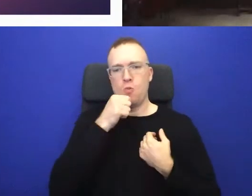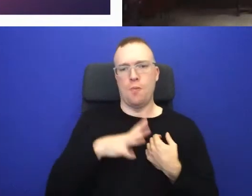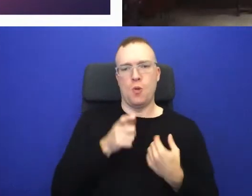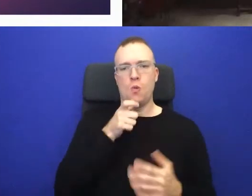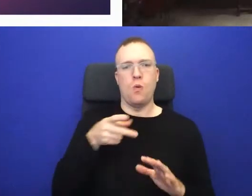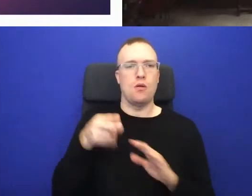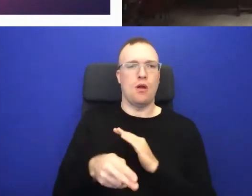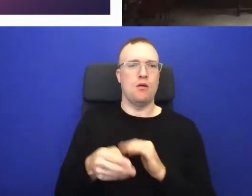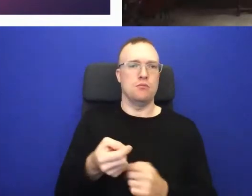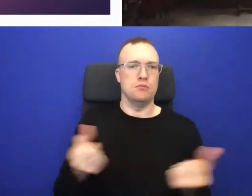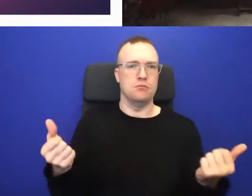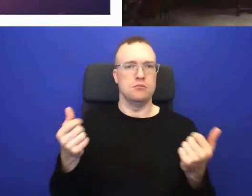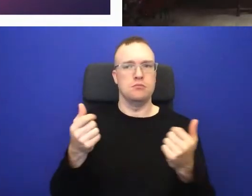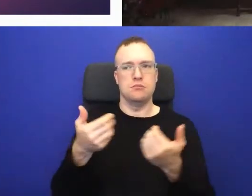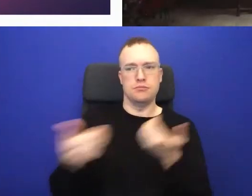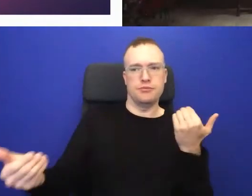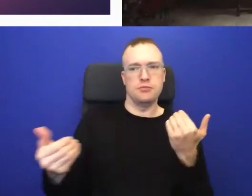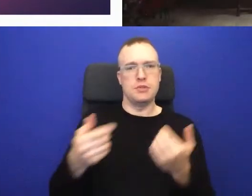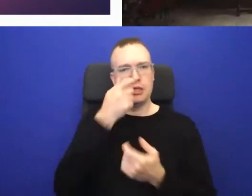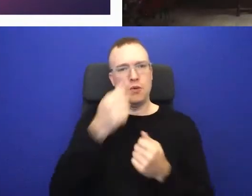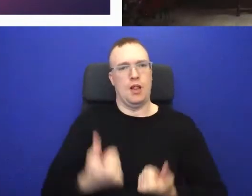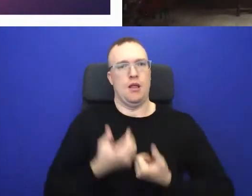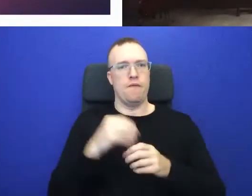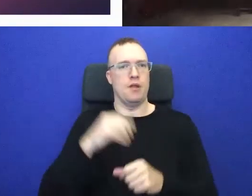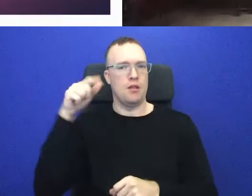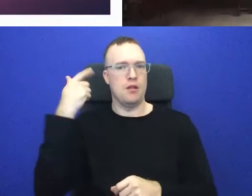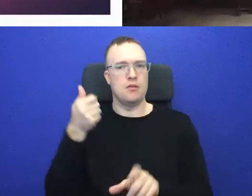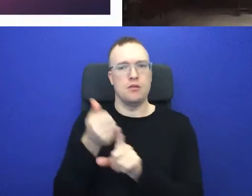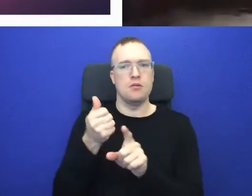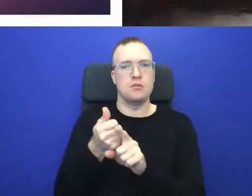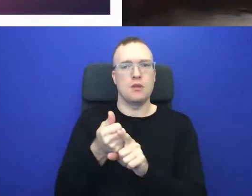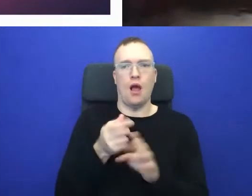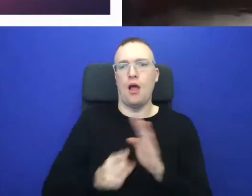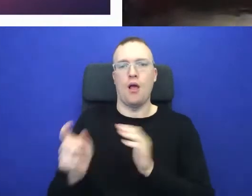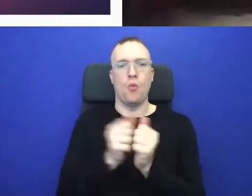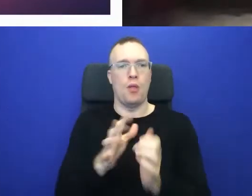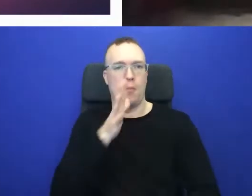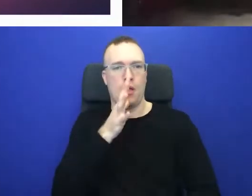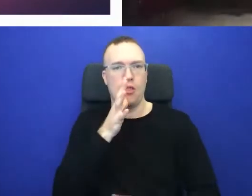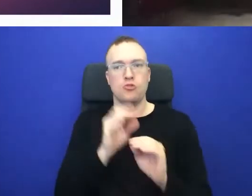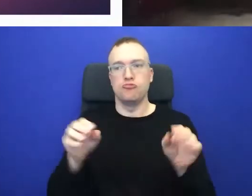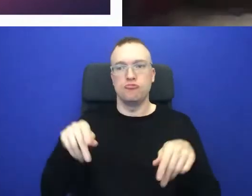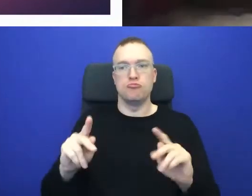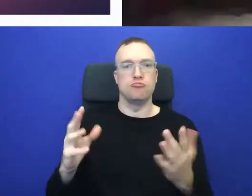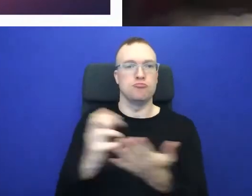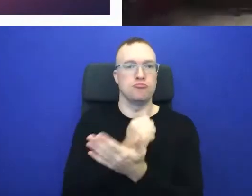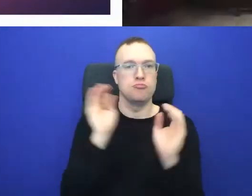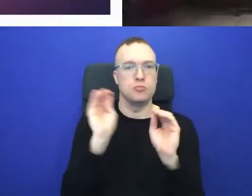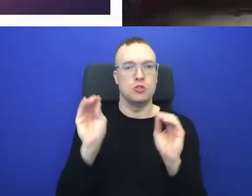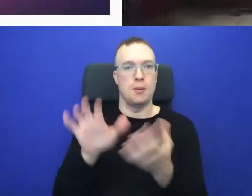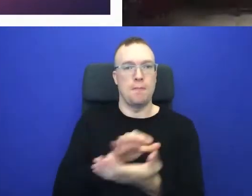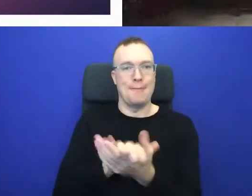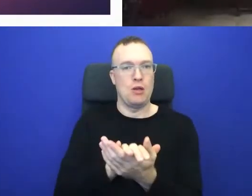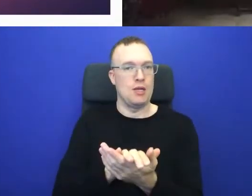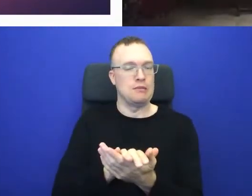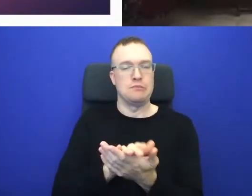from a much more interesting life in London. She's adrift without her mother. She's probably got no chance of getting married or doing anything